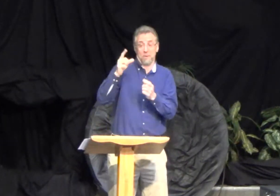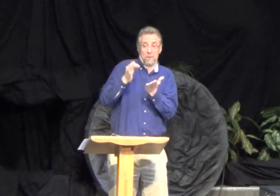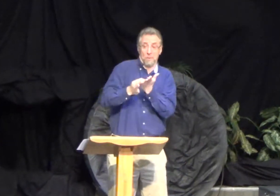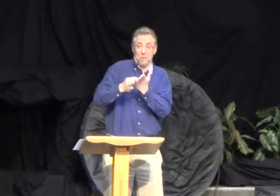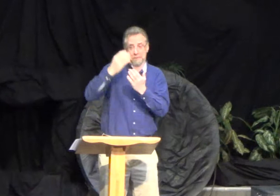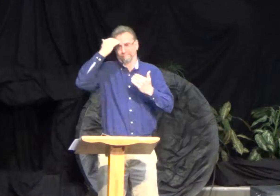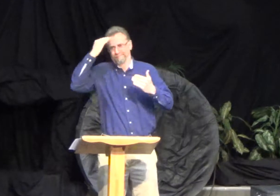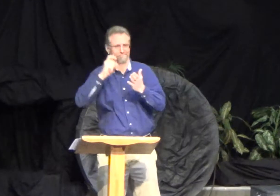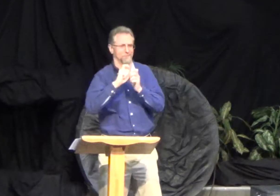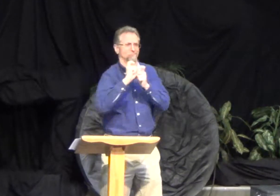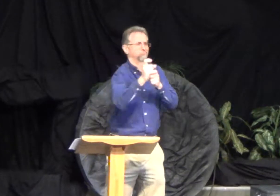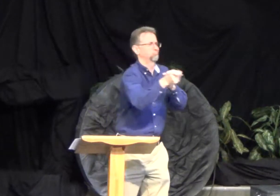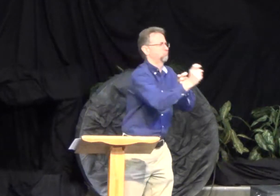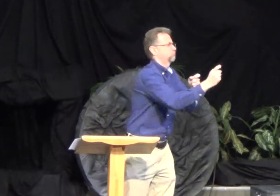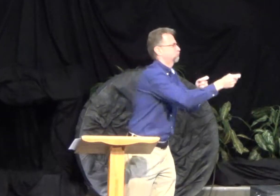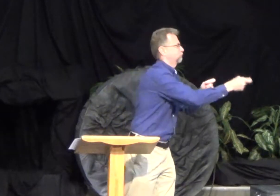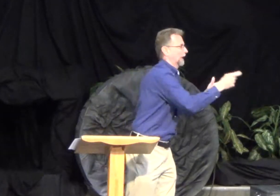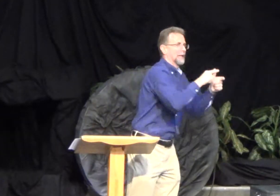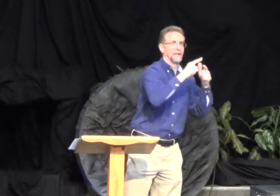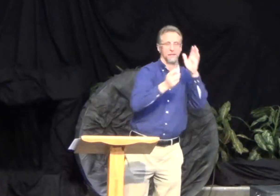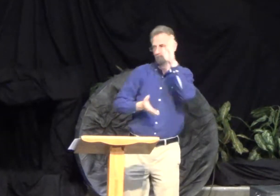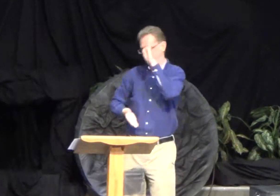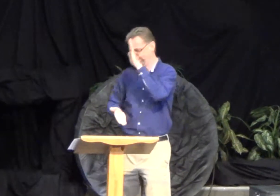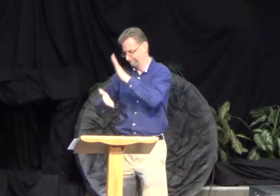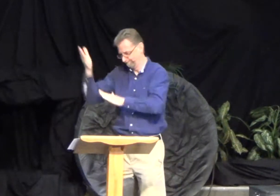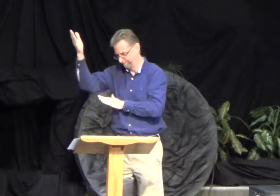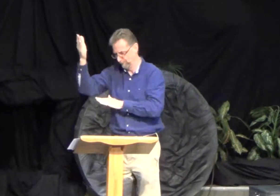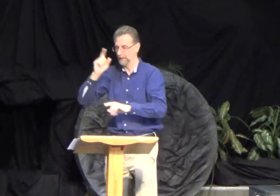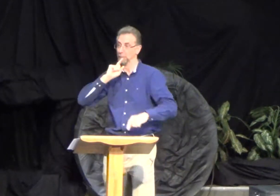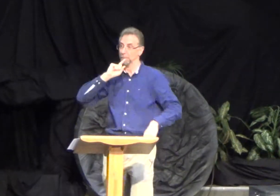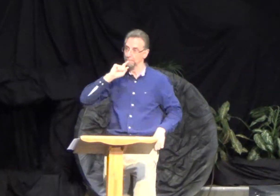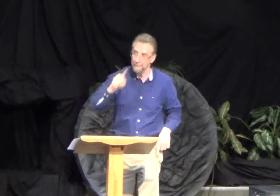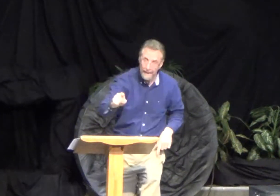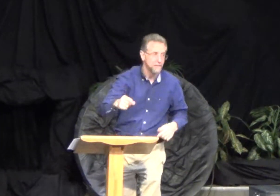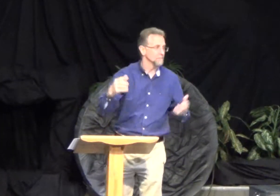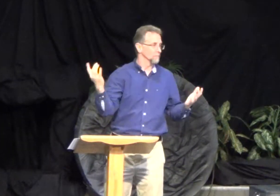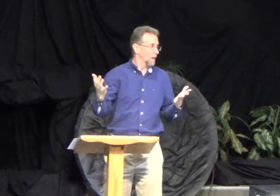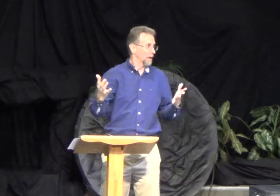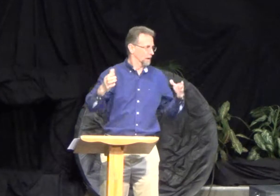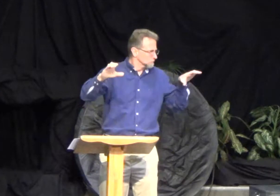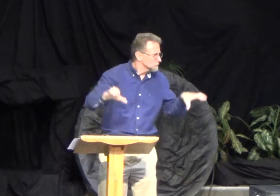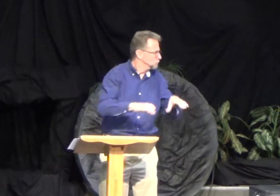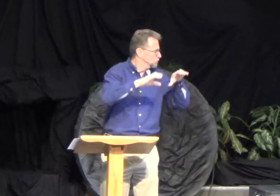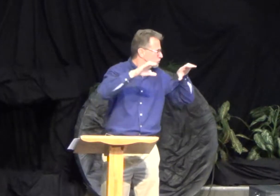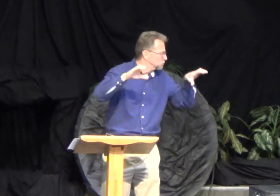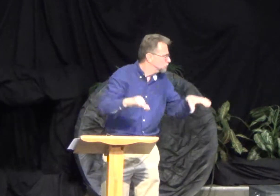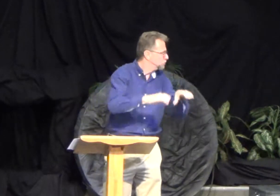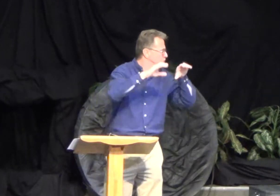Maybe take 20. But as he gave the coins, then he left. And he followed what?